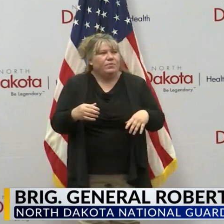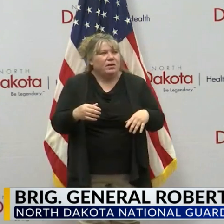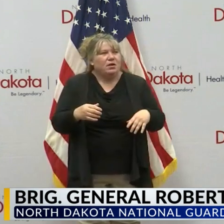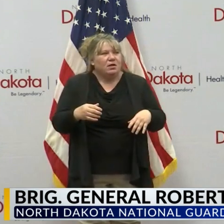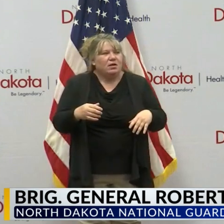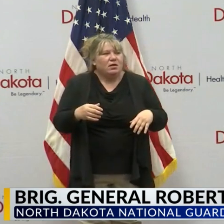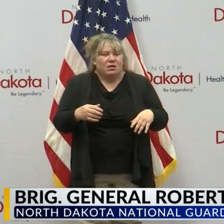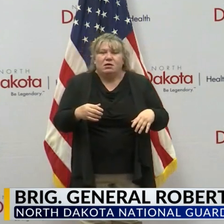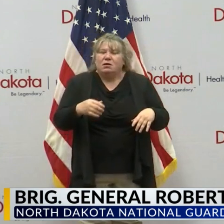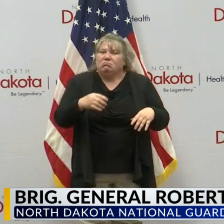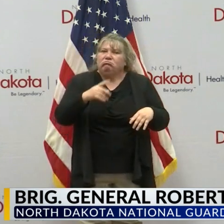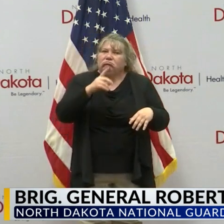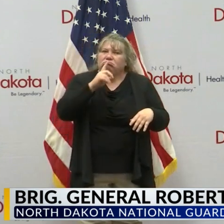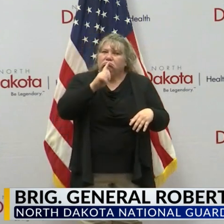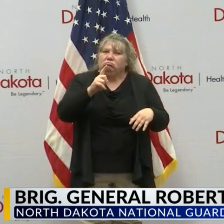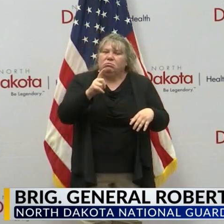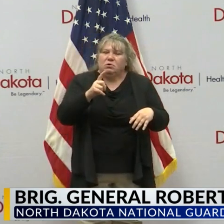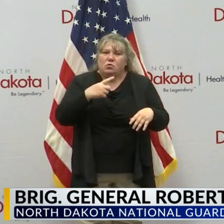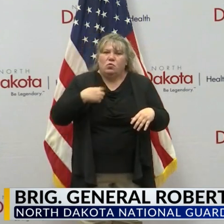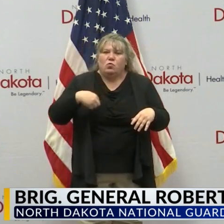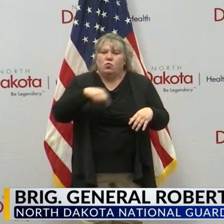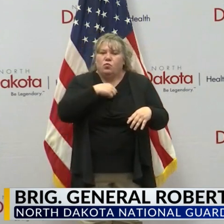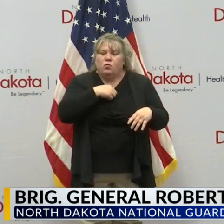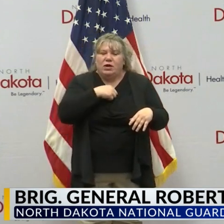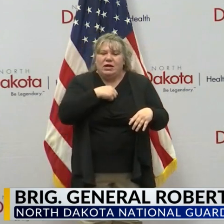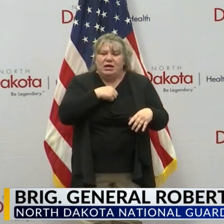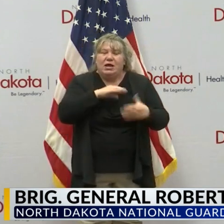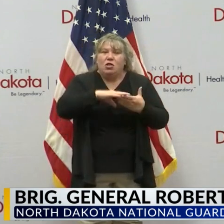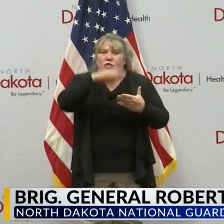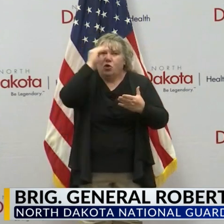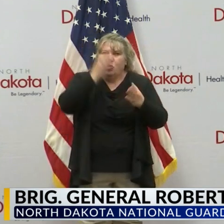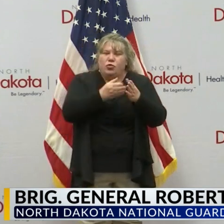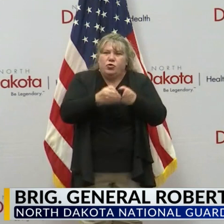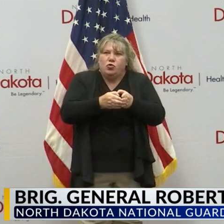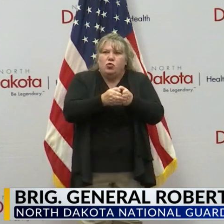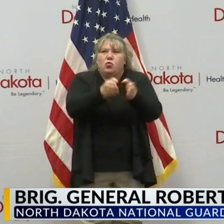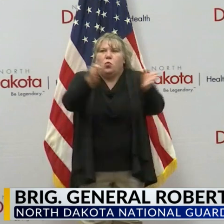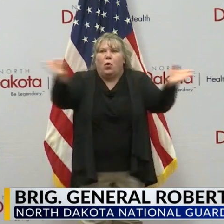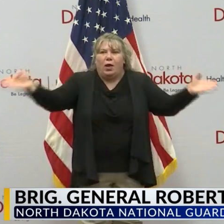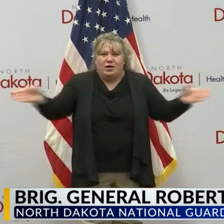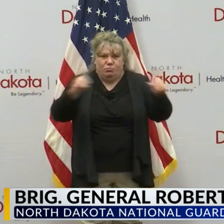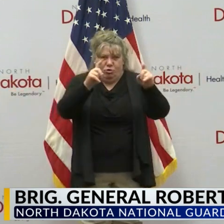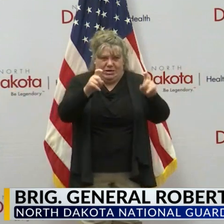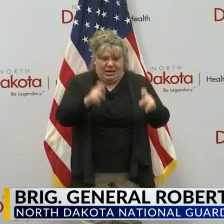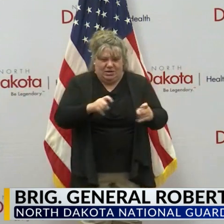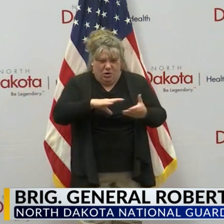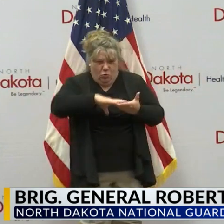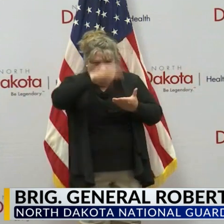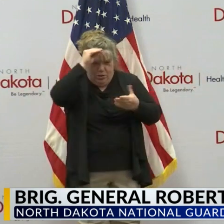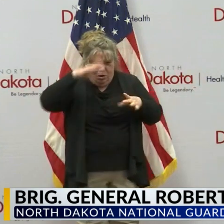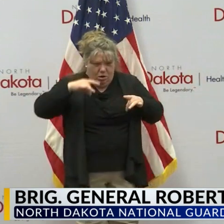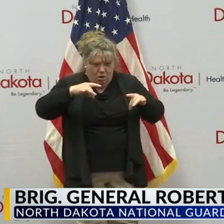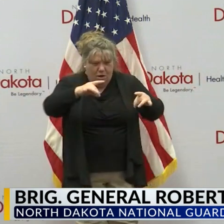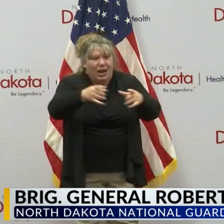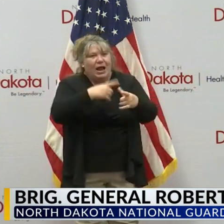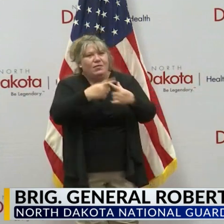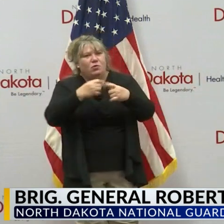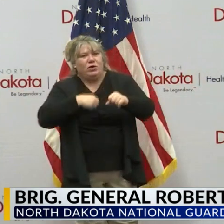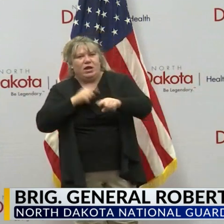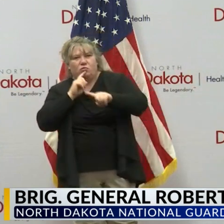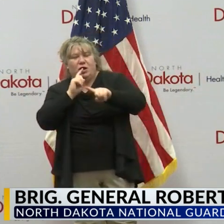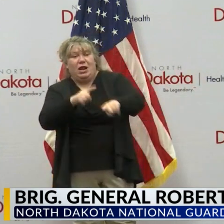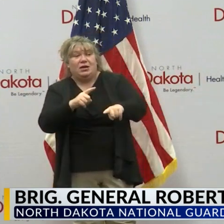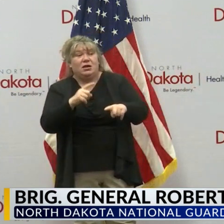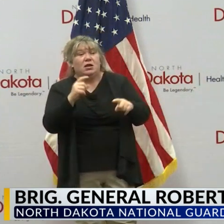Definitely widespread testing is how we learn and then how we can react. We definitely,